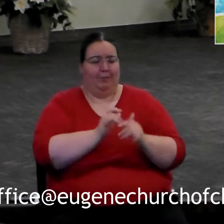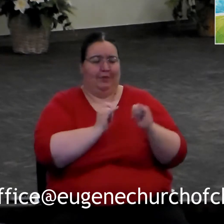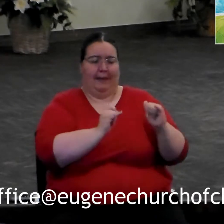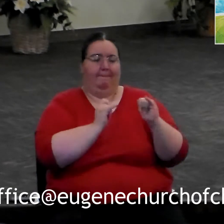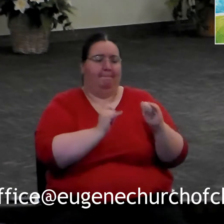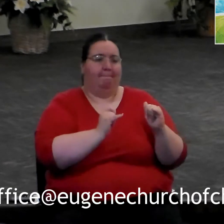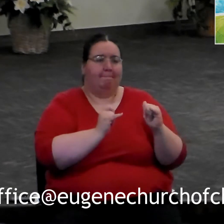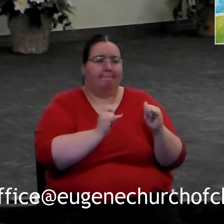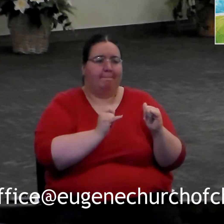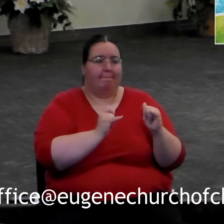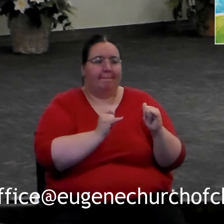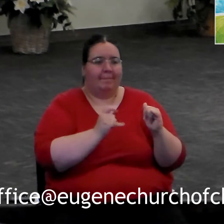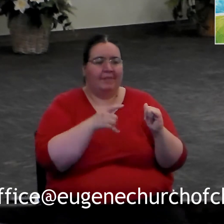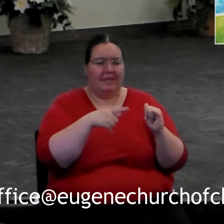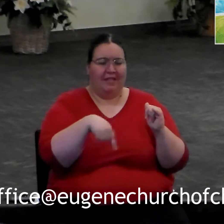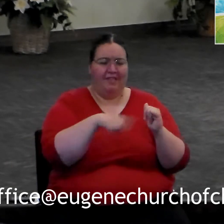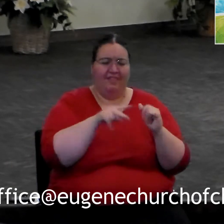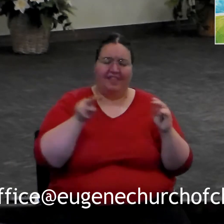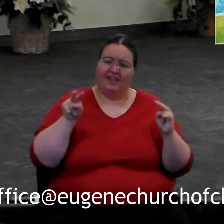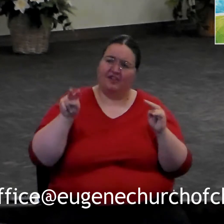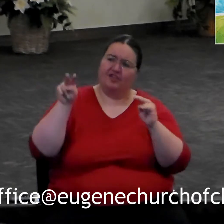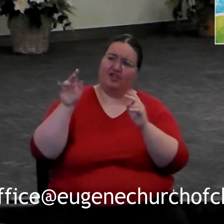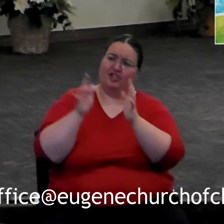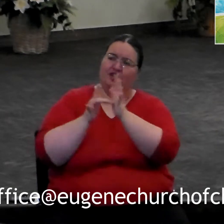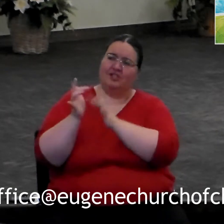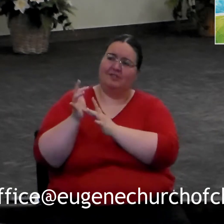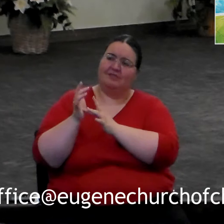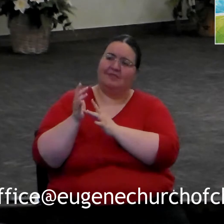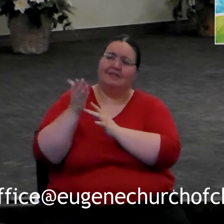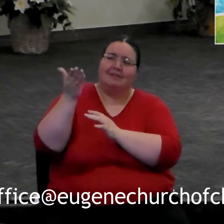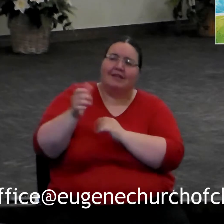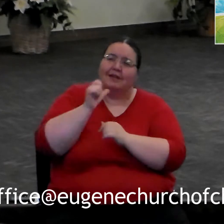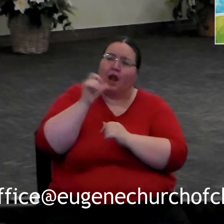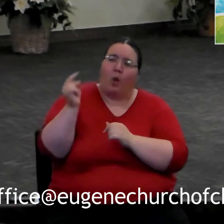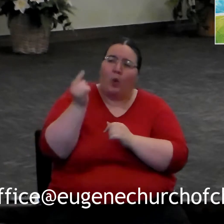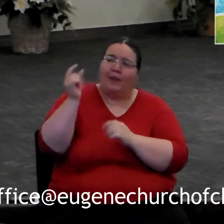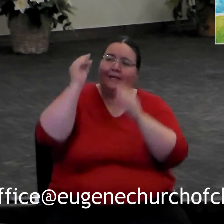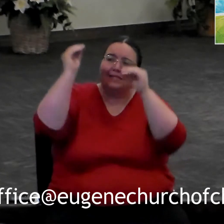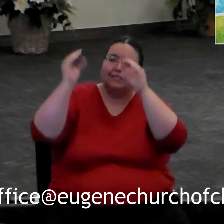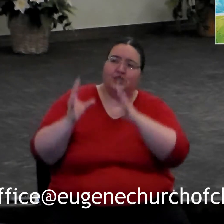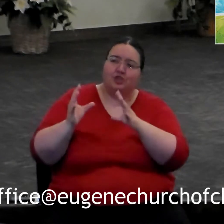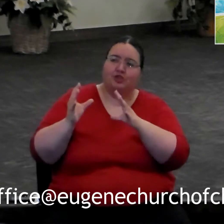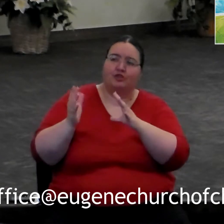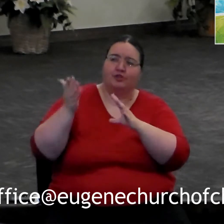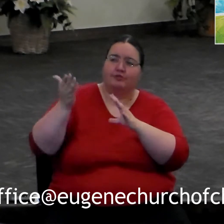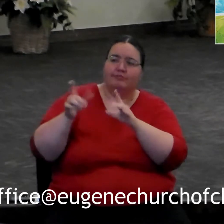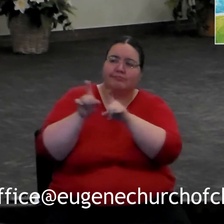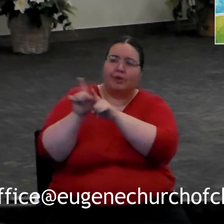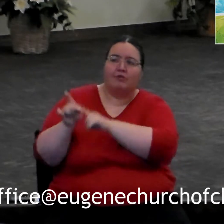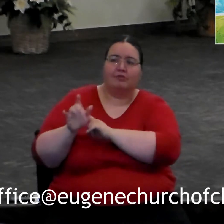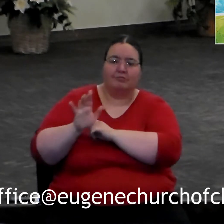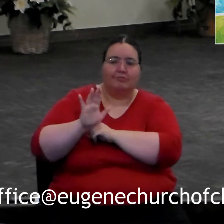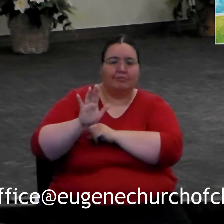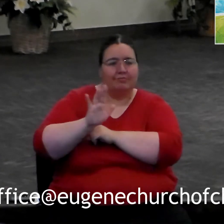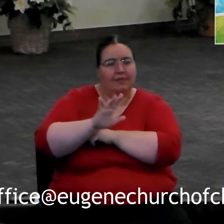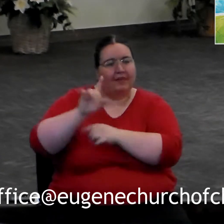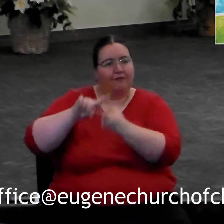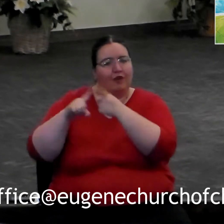but at this point in their relationship, I think a friend. And a friend who is telling them that he is going to have to die for this and they are not okay with that.